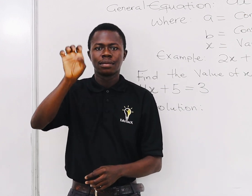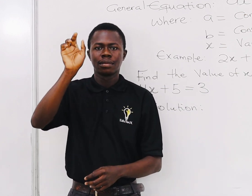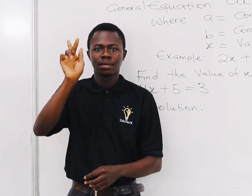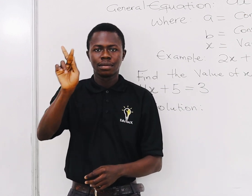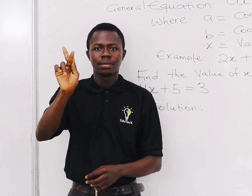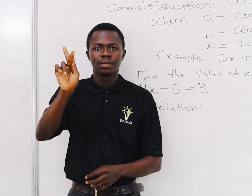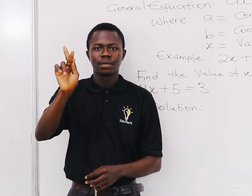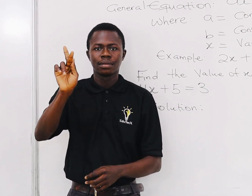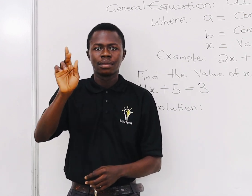Derek.